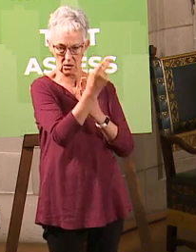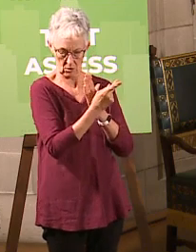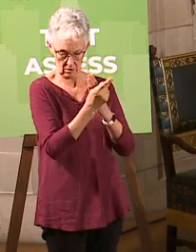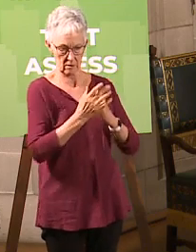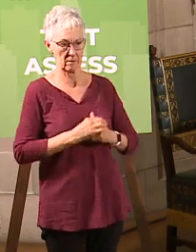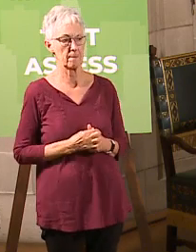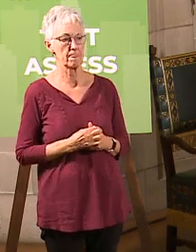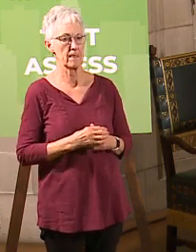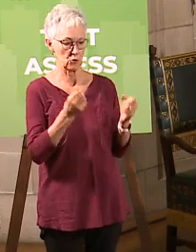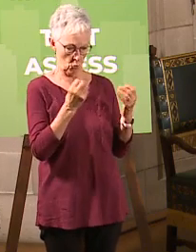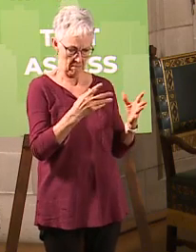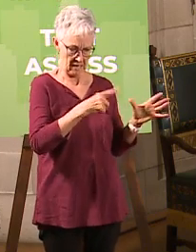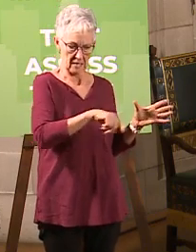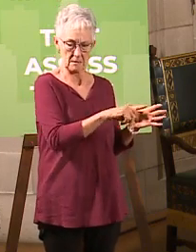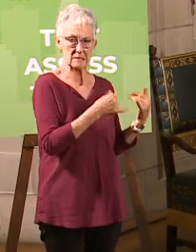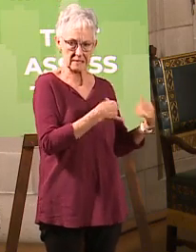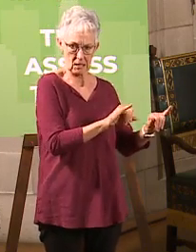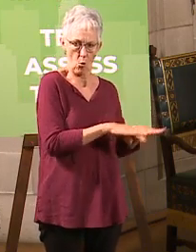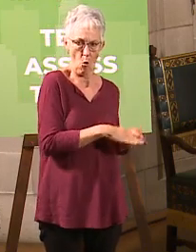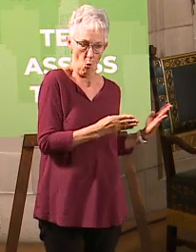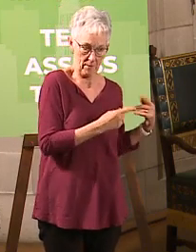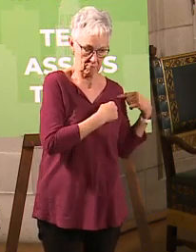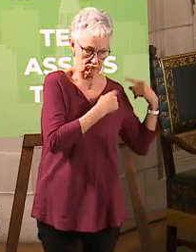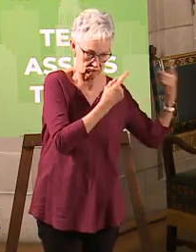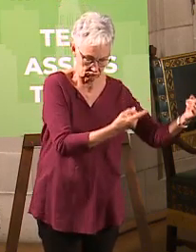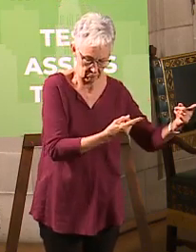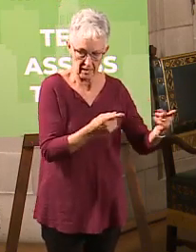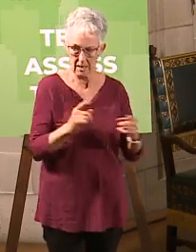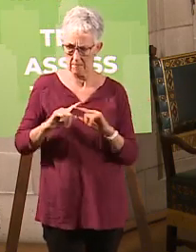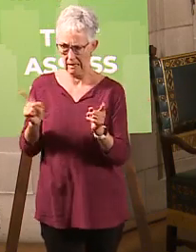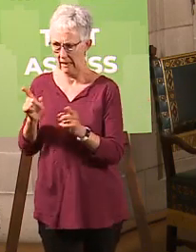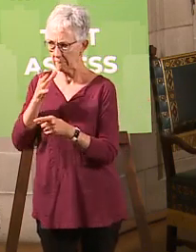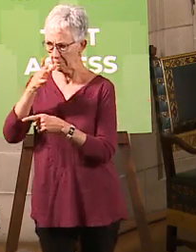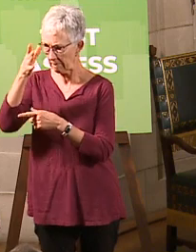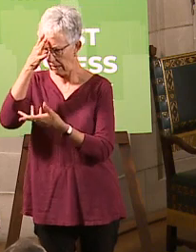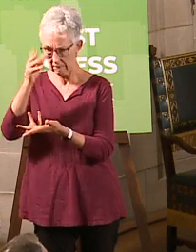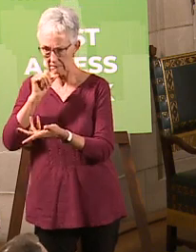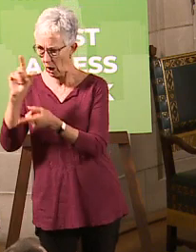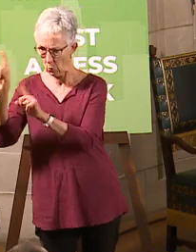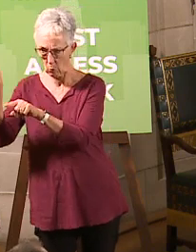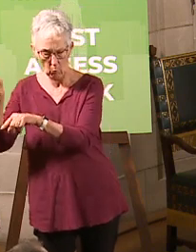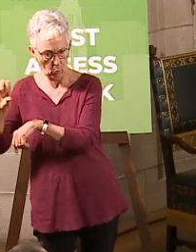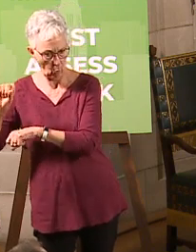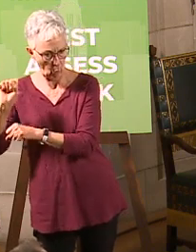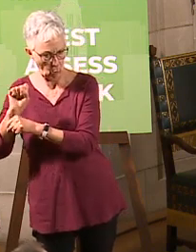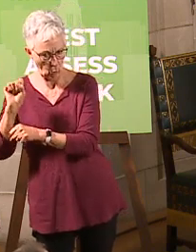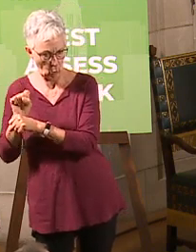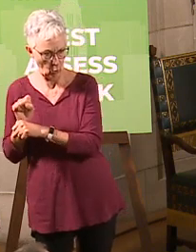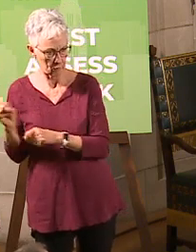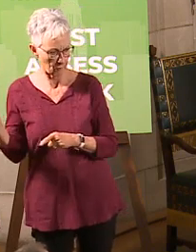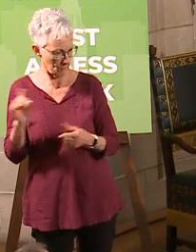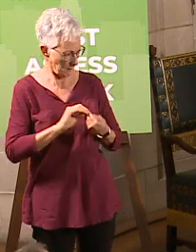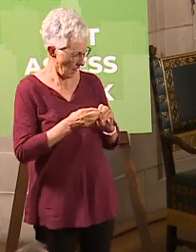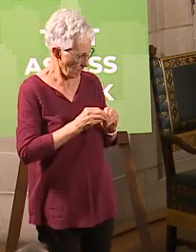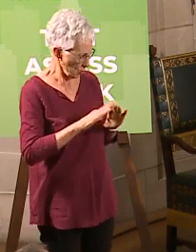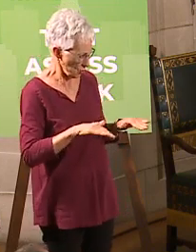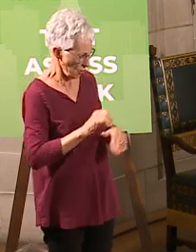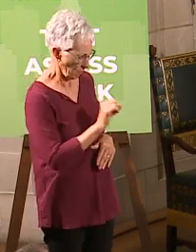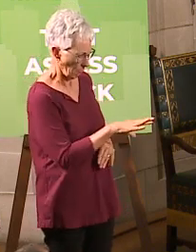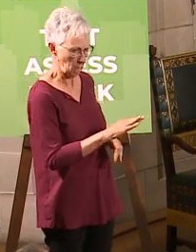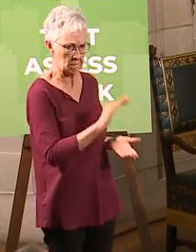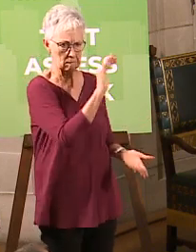funds provided. Providers would greatly benefit from additional grants. And this leads us to our next two grant opportunities I'd